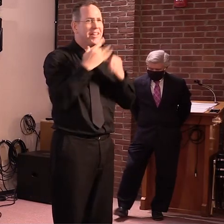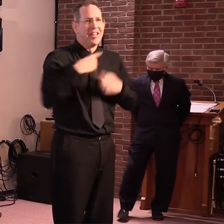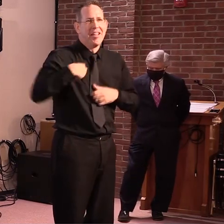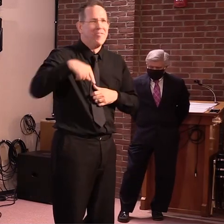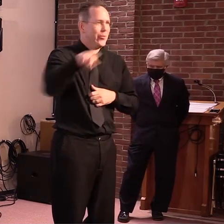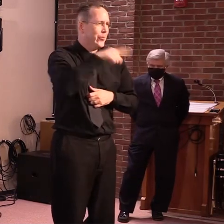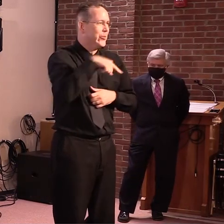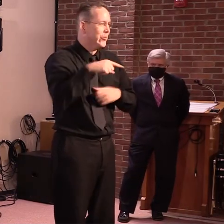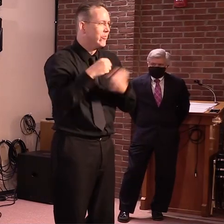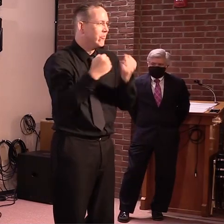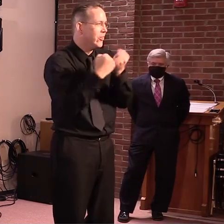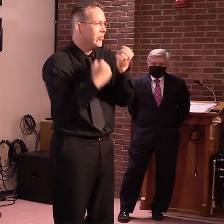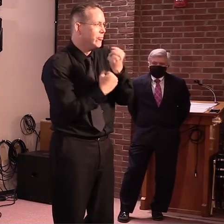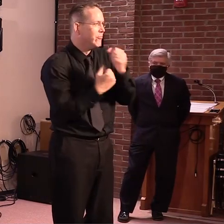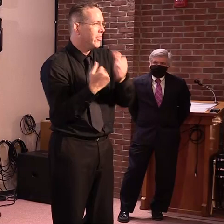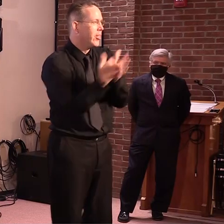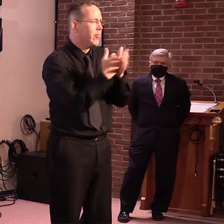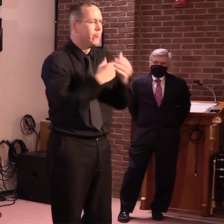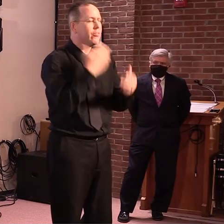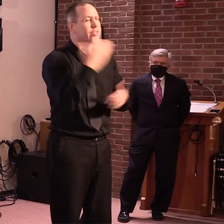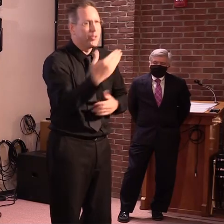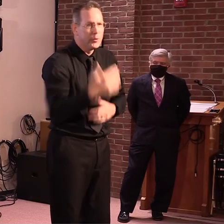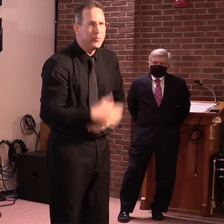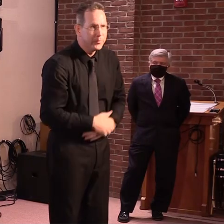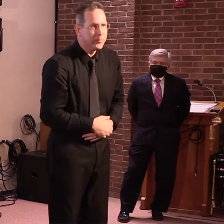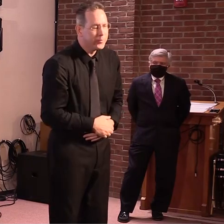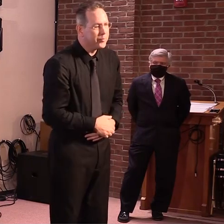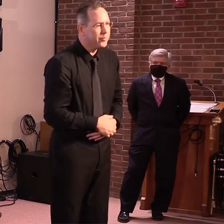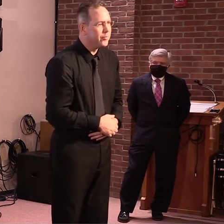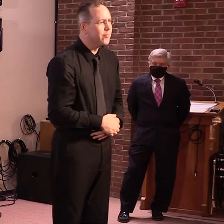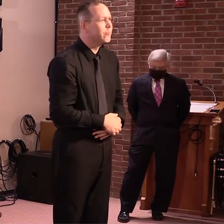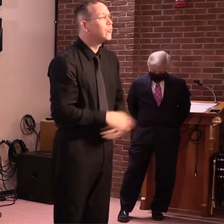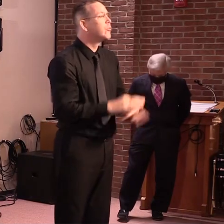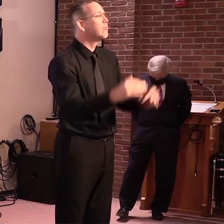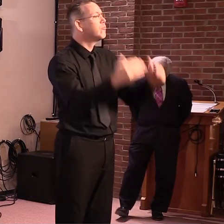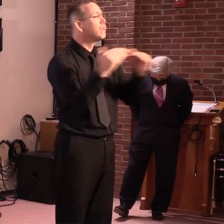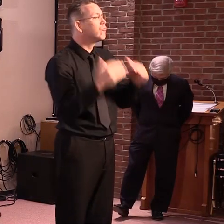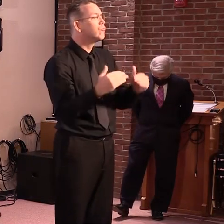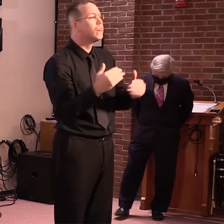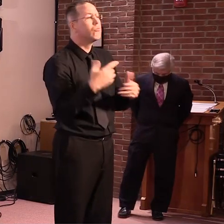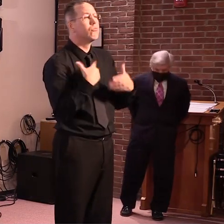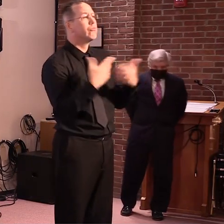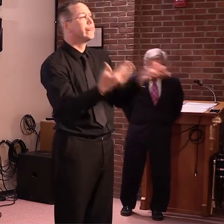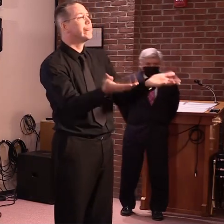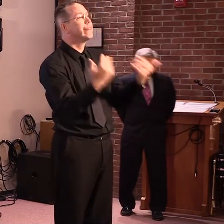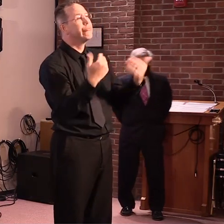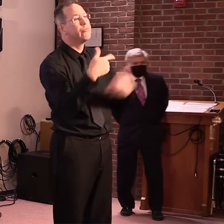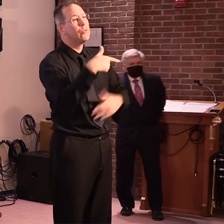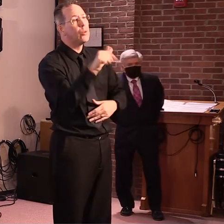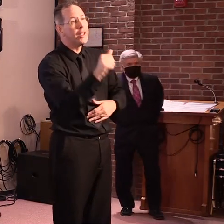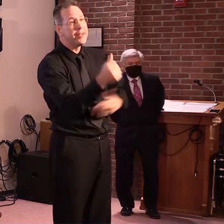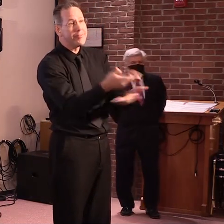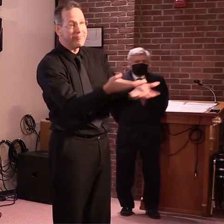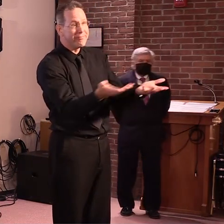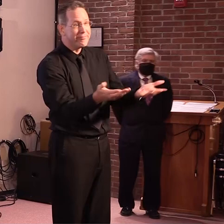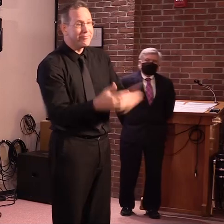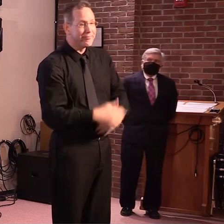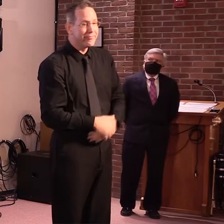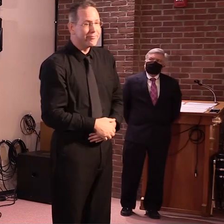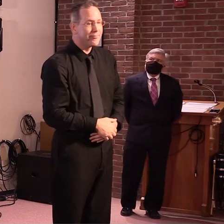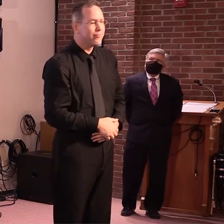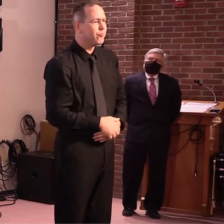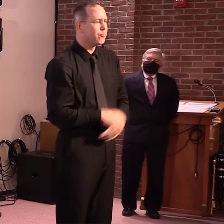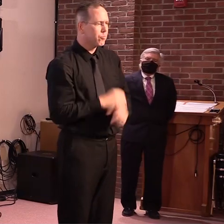a partner. So thank you again. With that, we'll open it up for questions. All right, just for